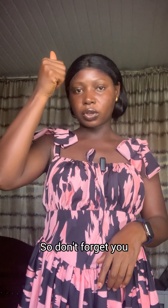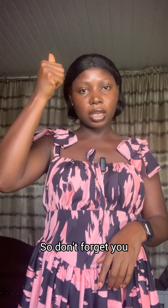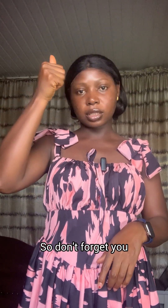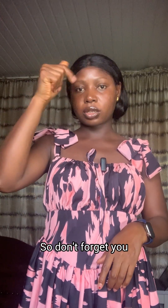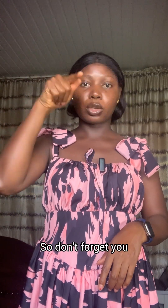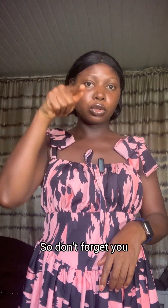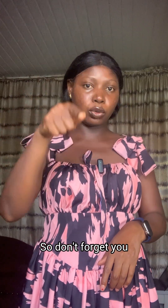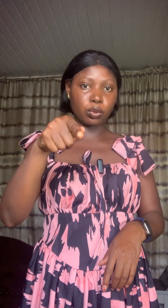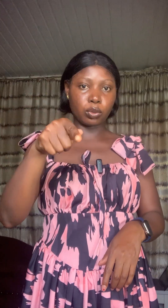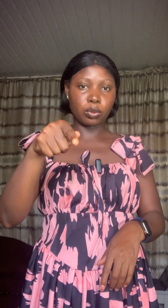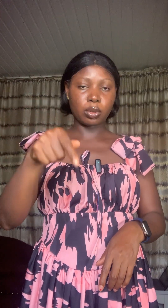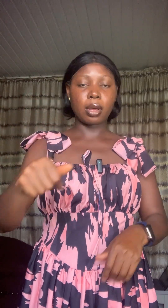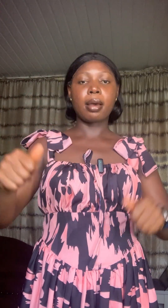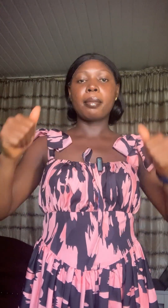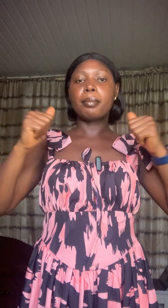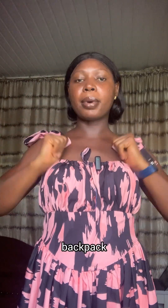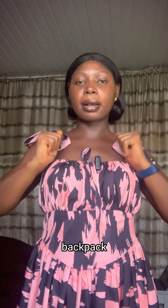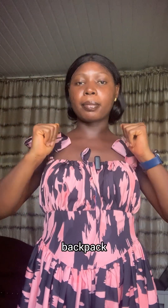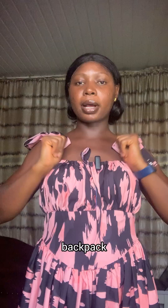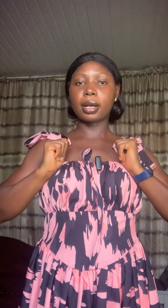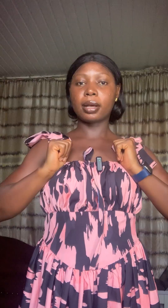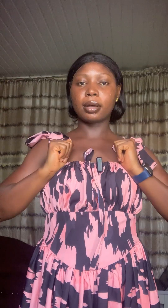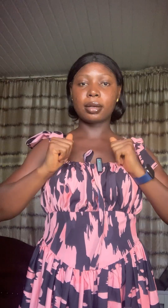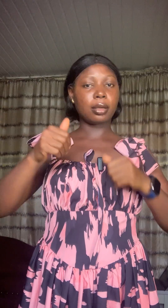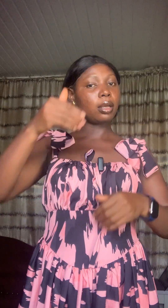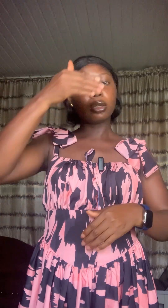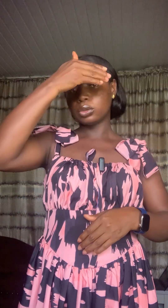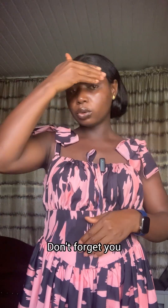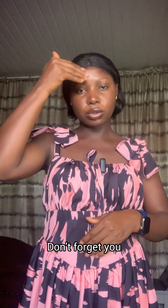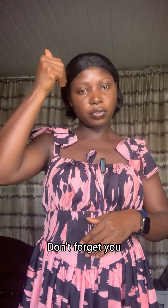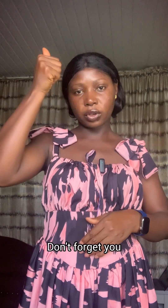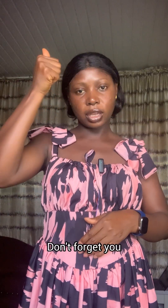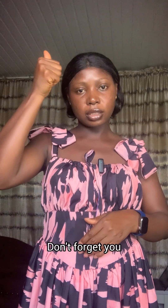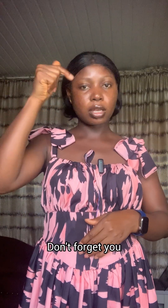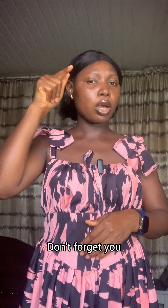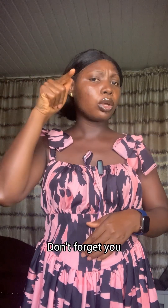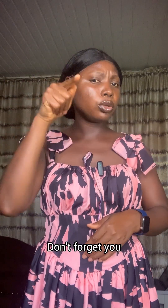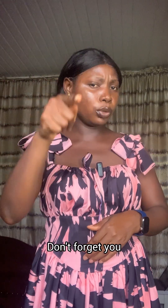forget you. Backpack, don't forget you.